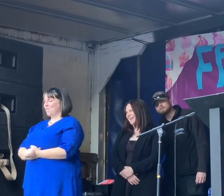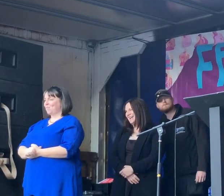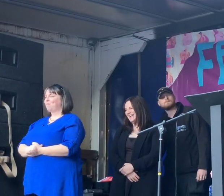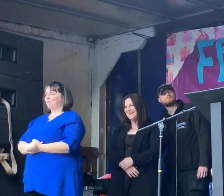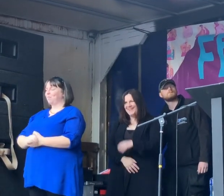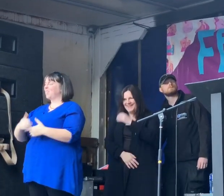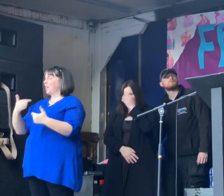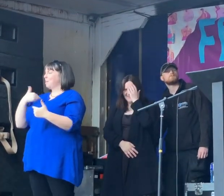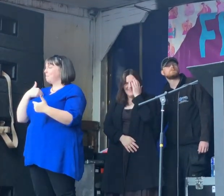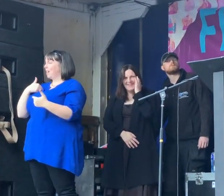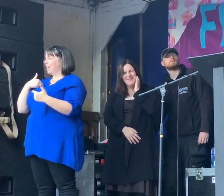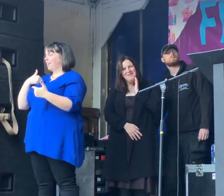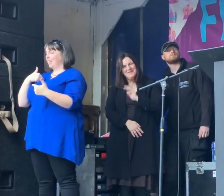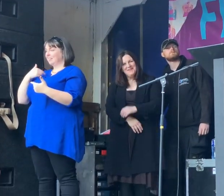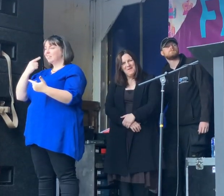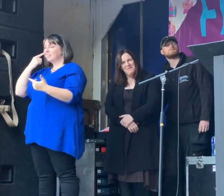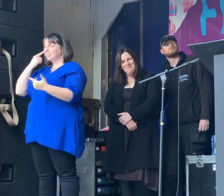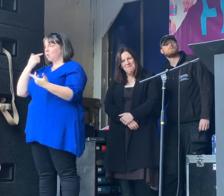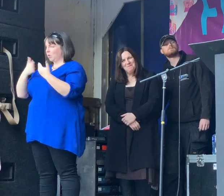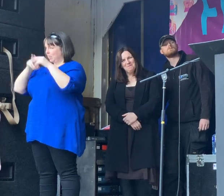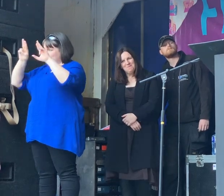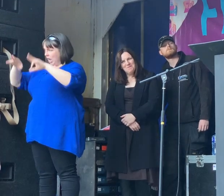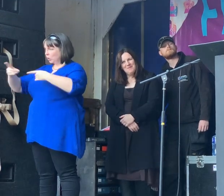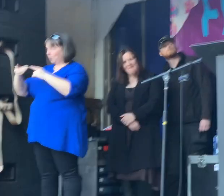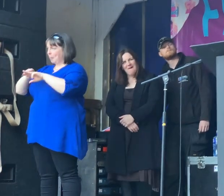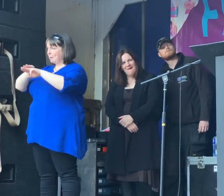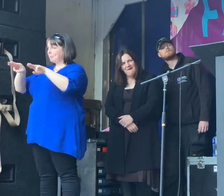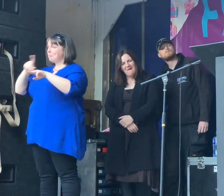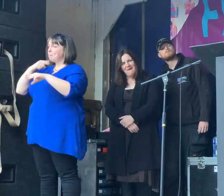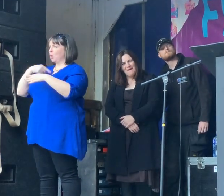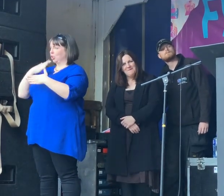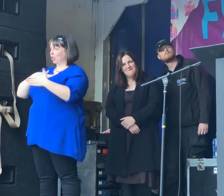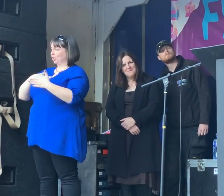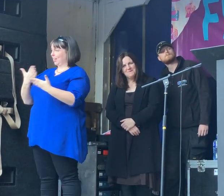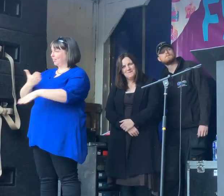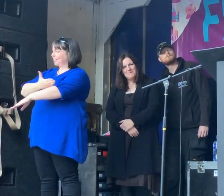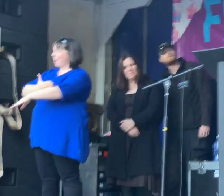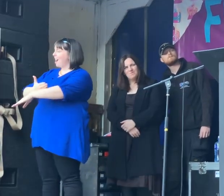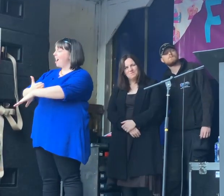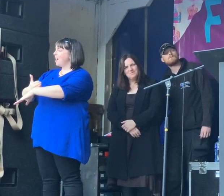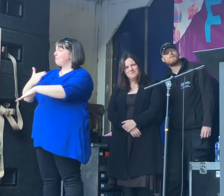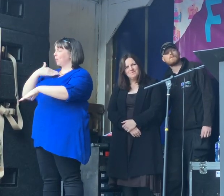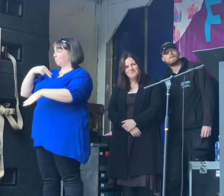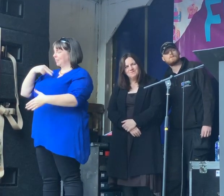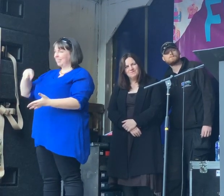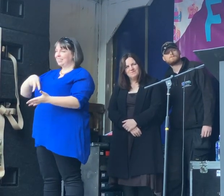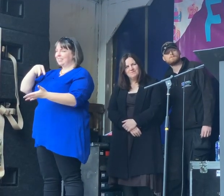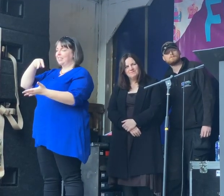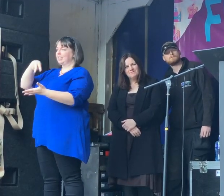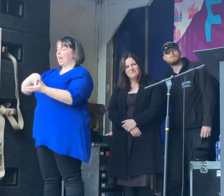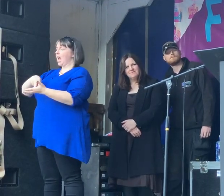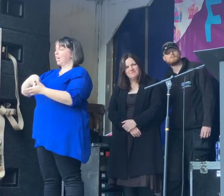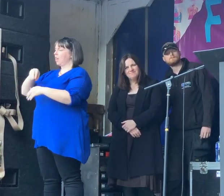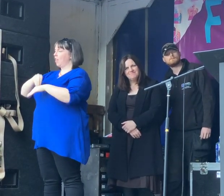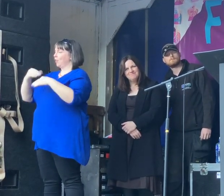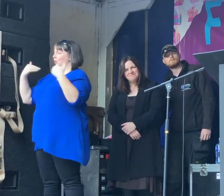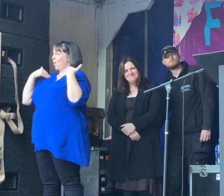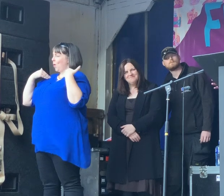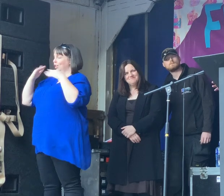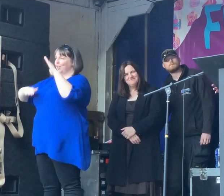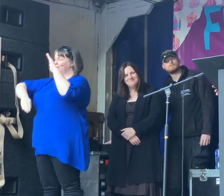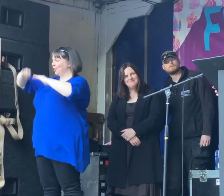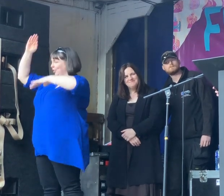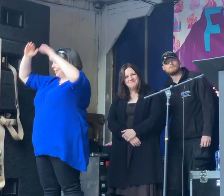We have seen what we can do, but we're only getting started because we stand on the shoulders of giants.